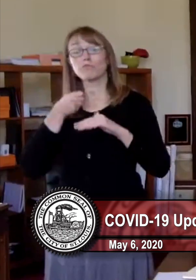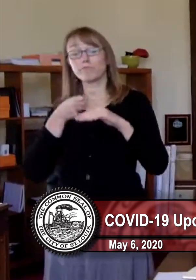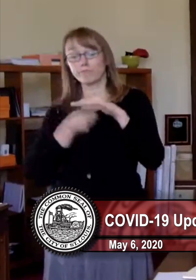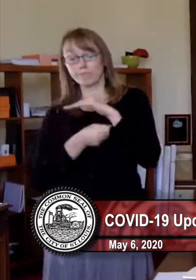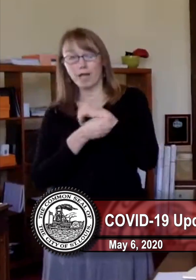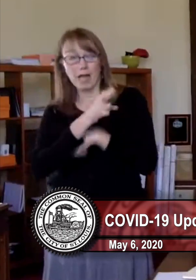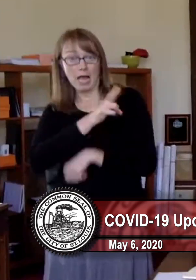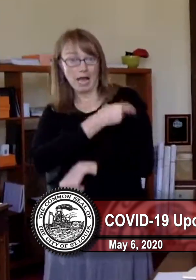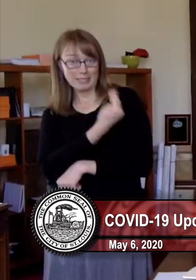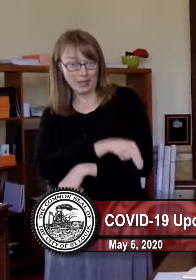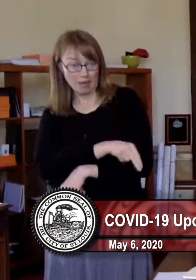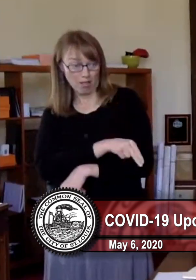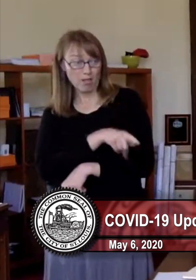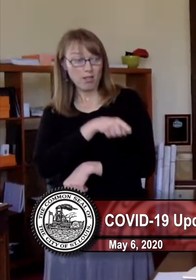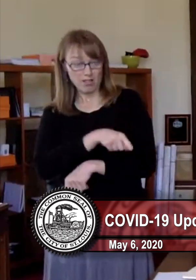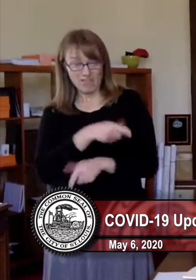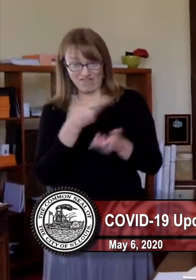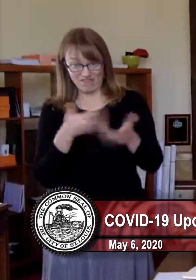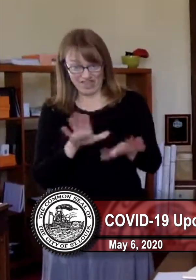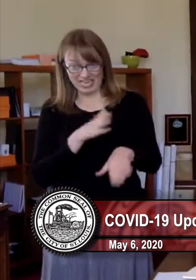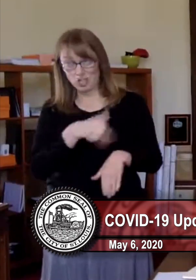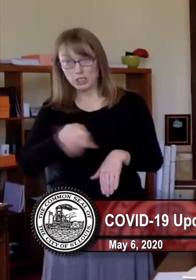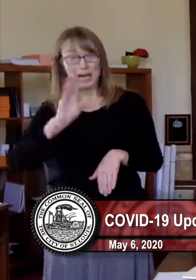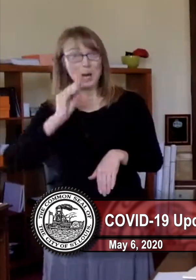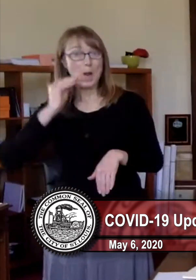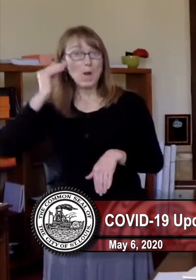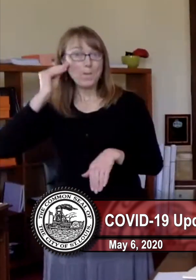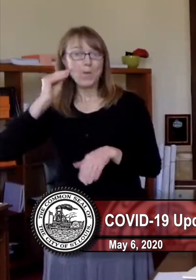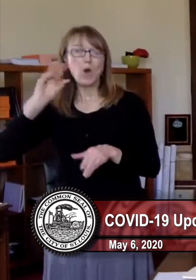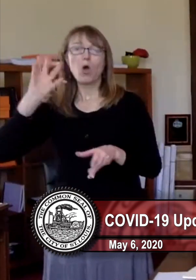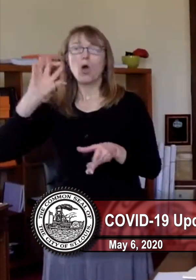been discharged,